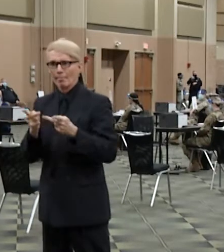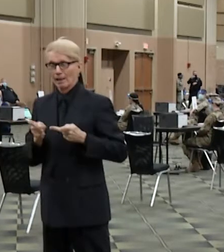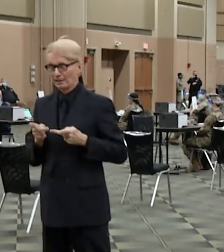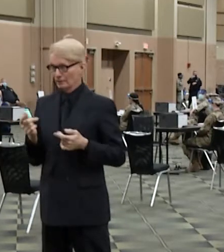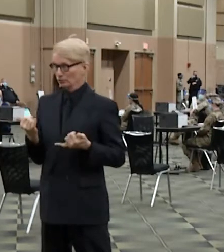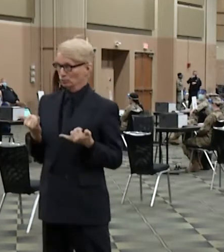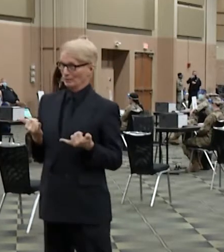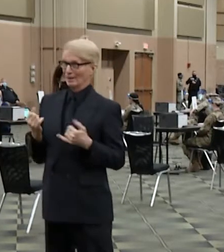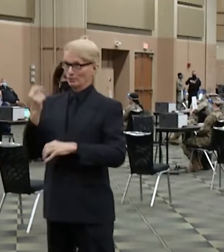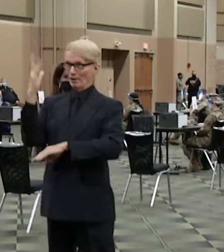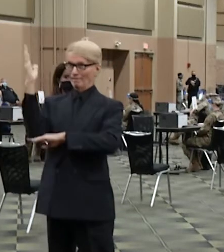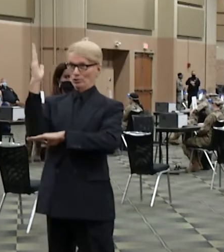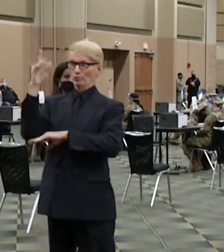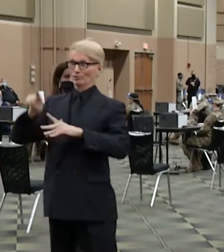at noon, which is